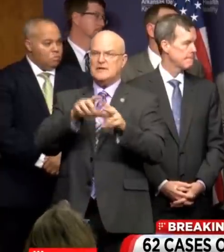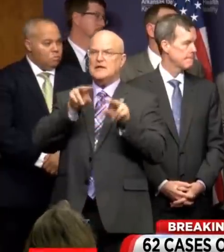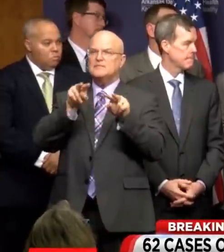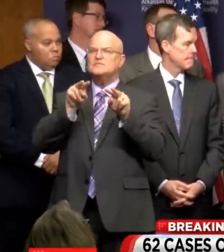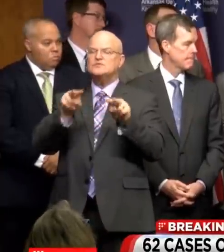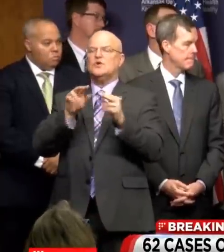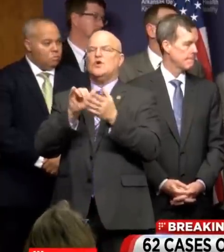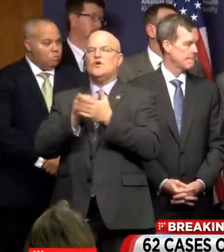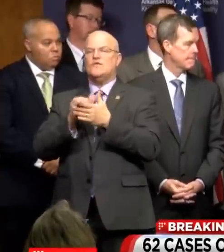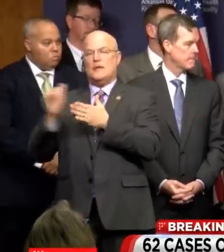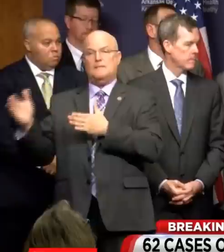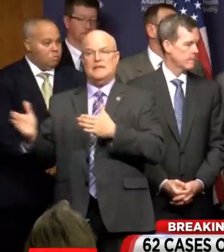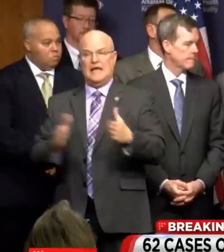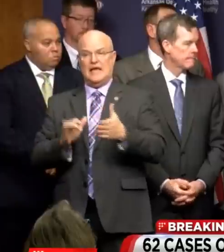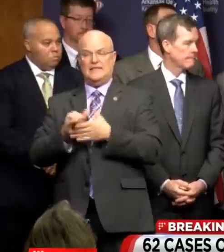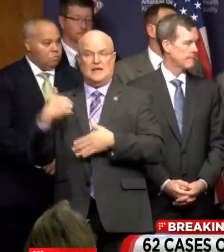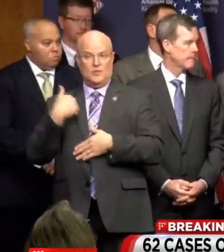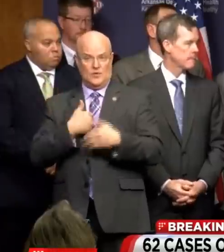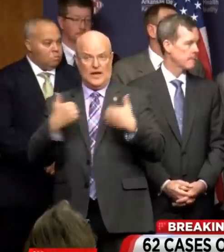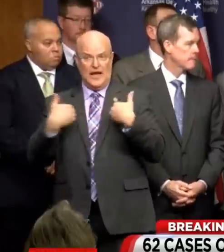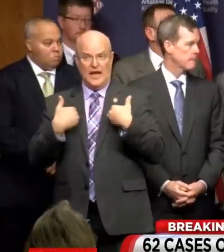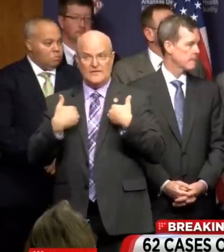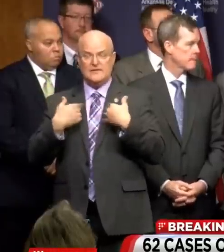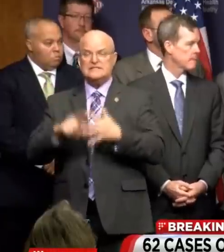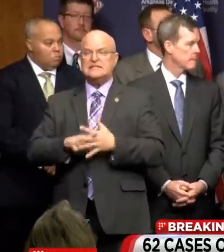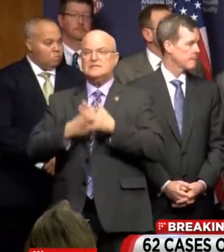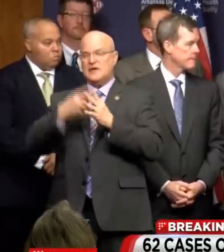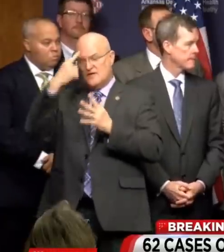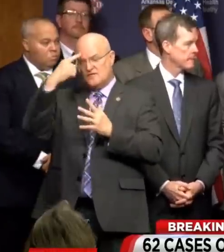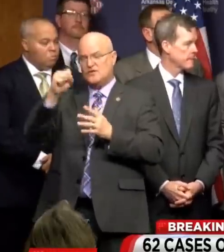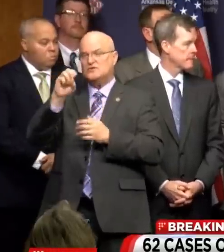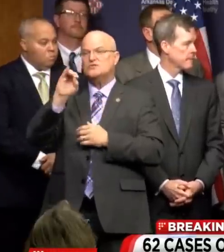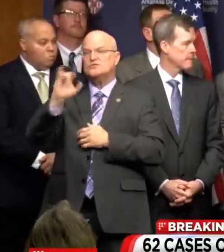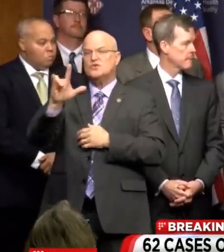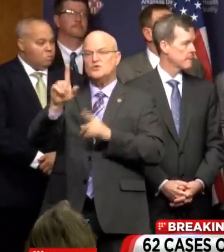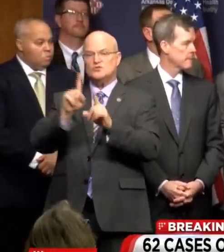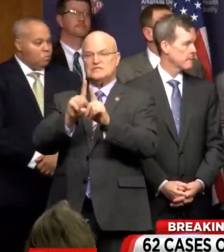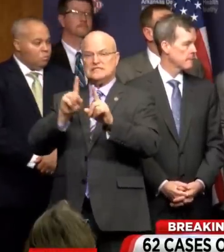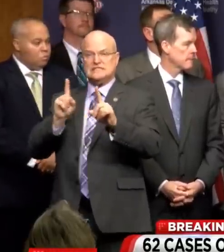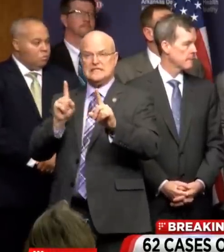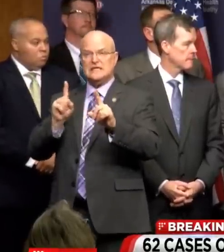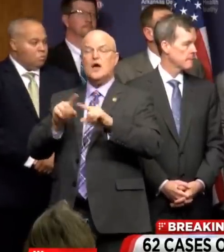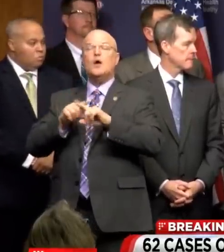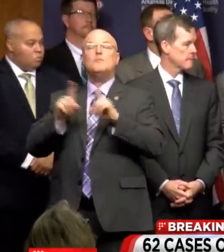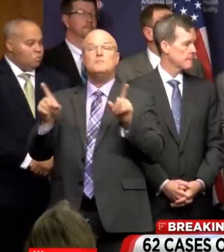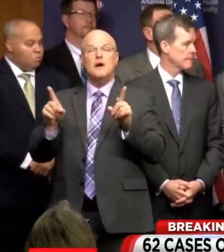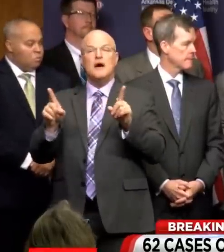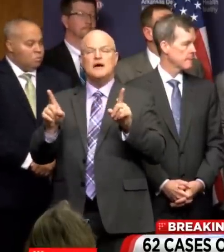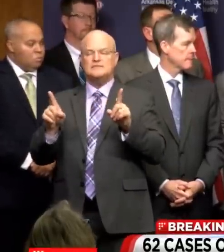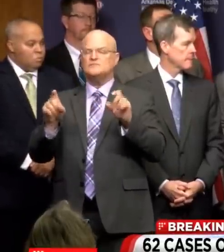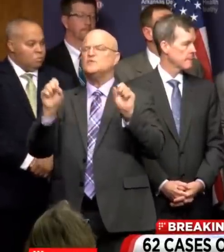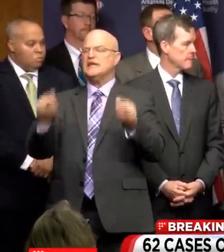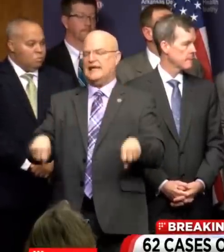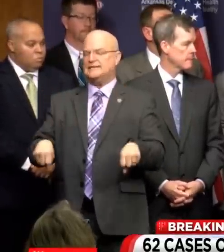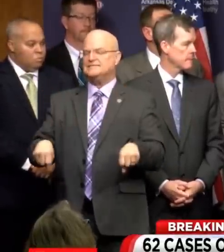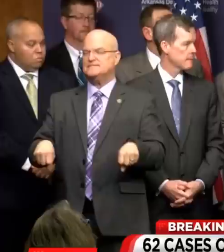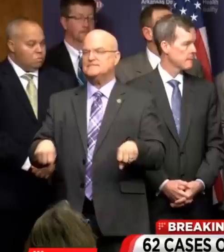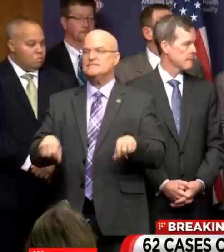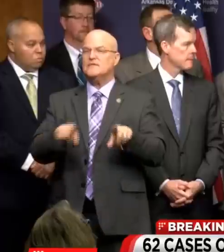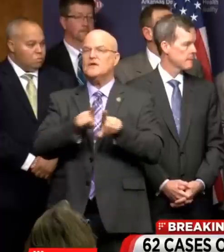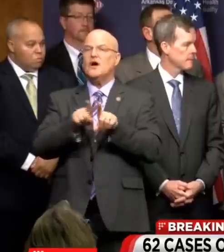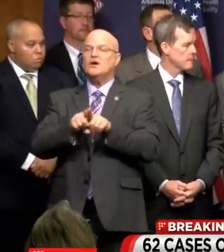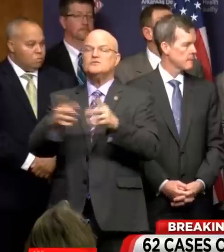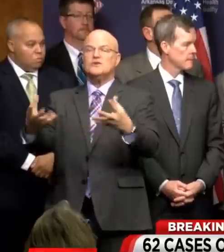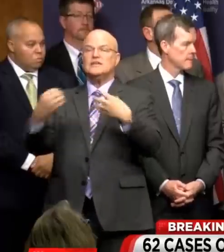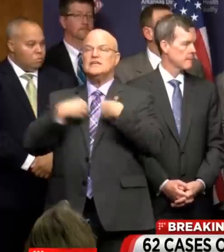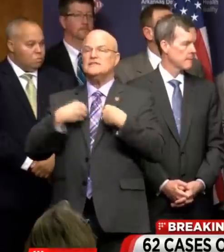observe the plans that we are having to implement for social distancing, but it's certainly doable. And it also gives